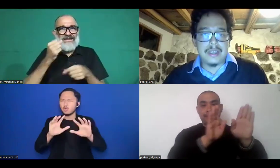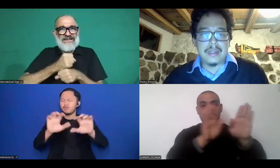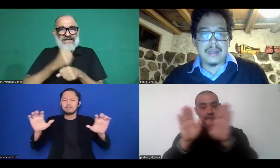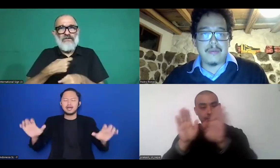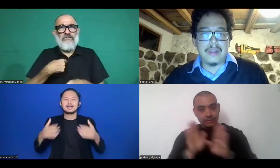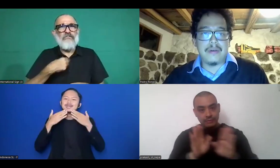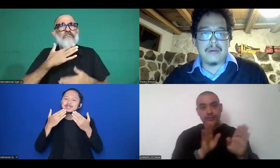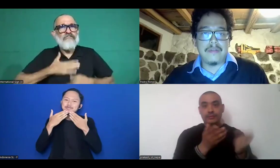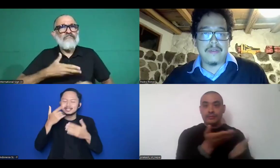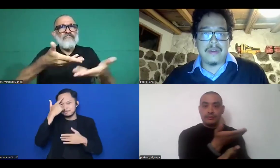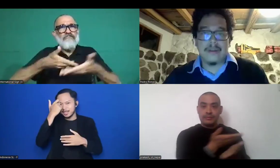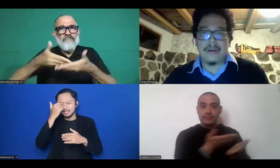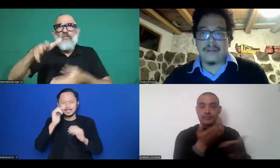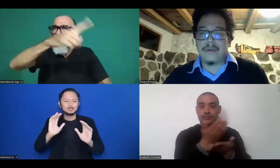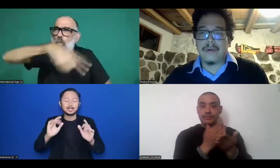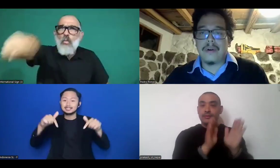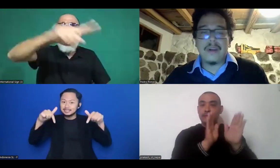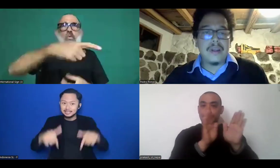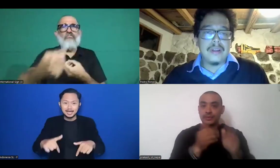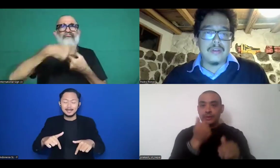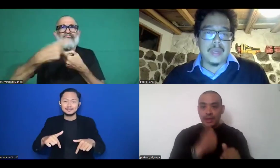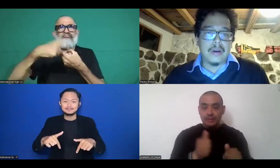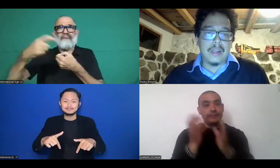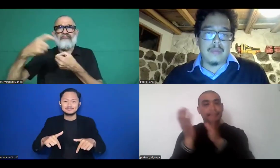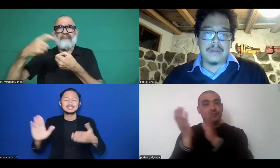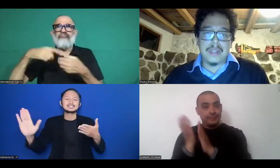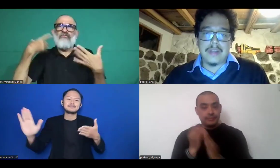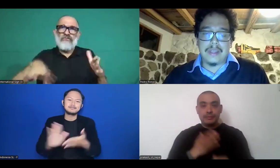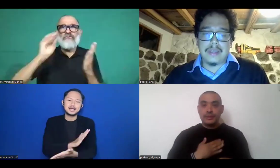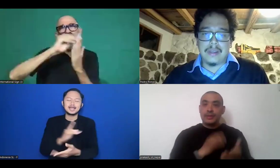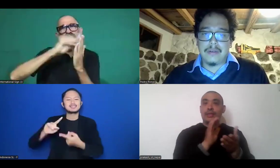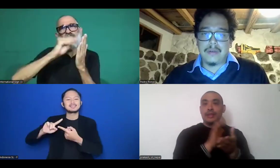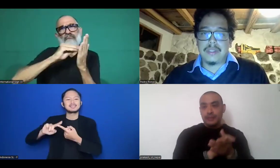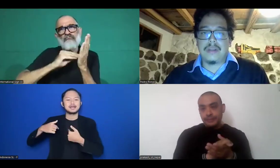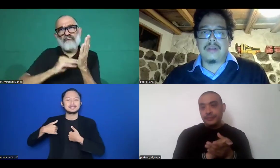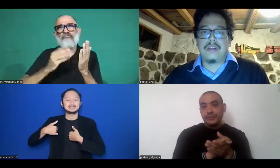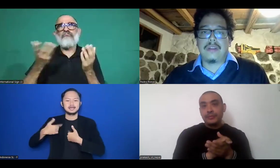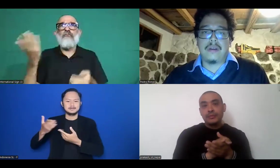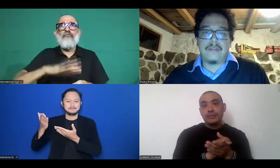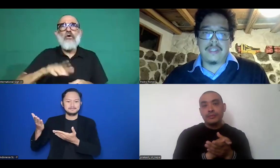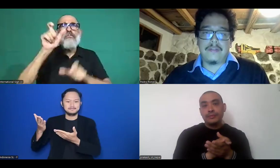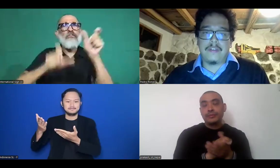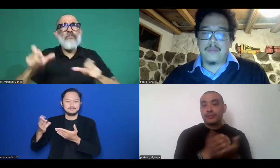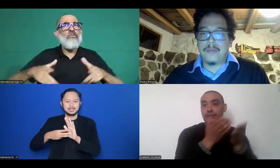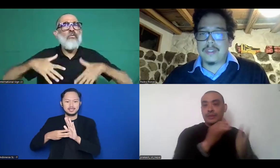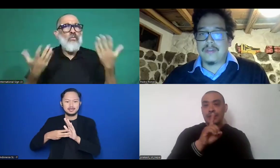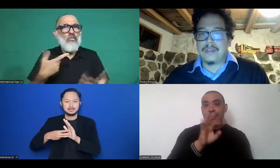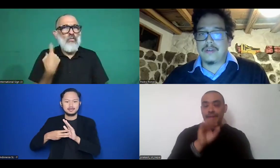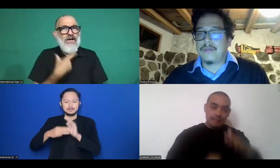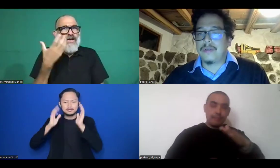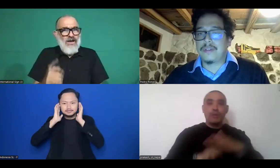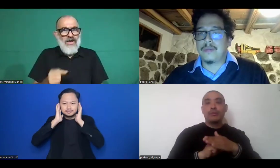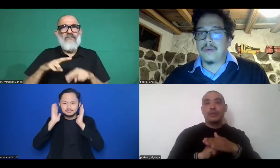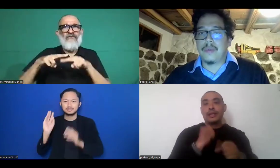exchange. And I will now give the floor to my colleague Miroslava Tatarin, who is the DRF Chief of Movements